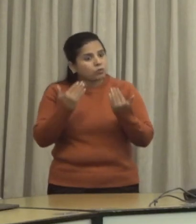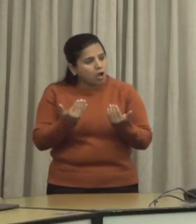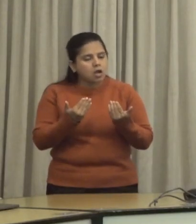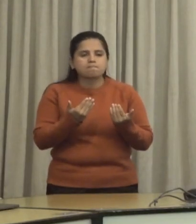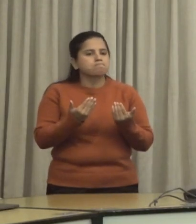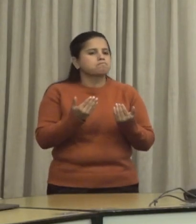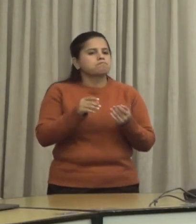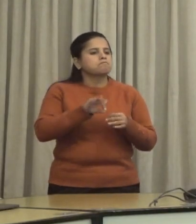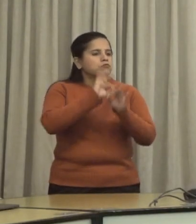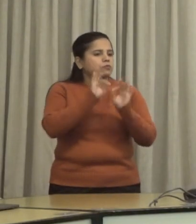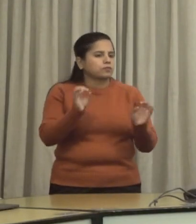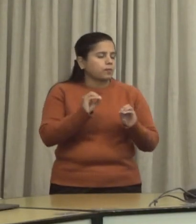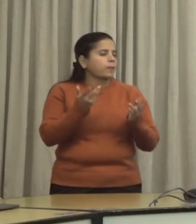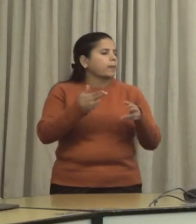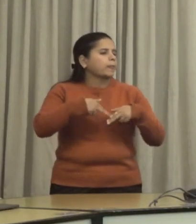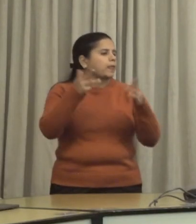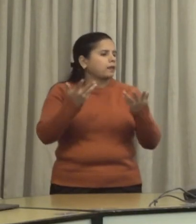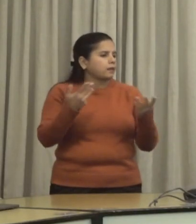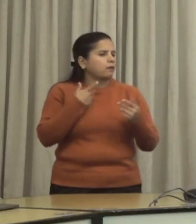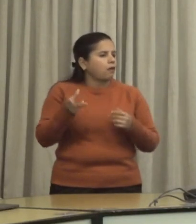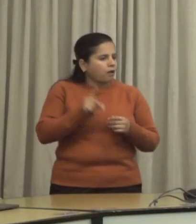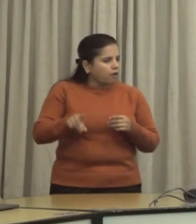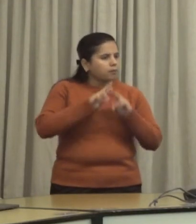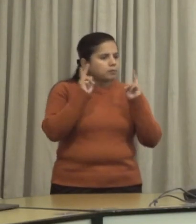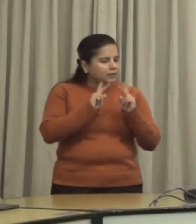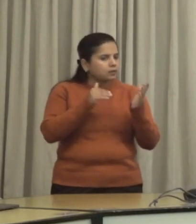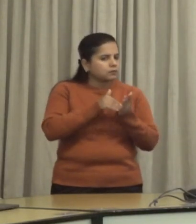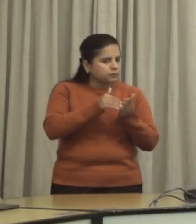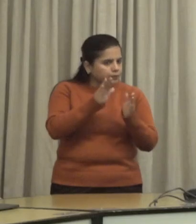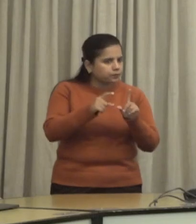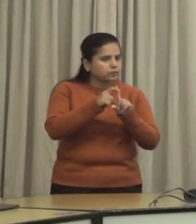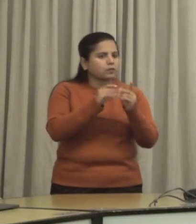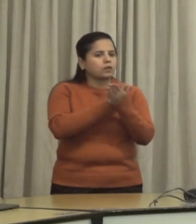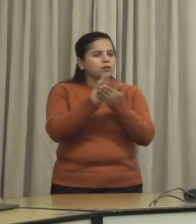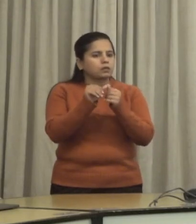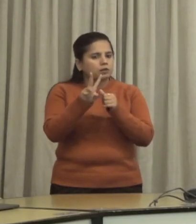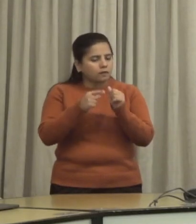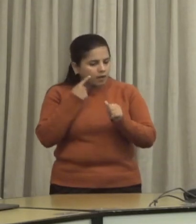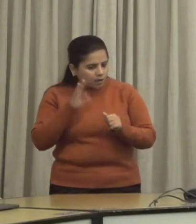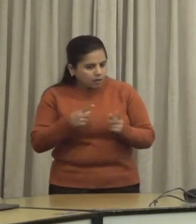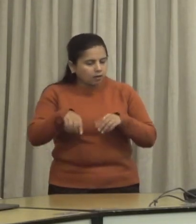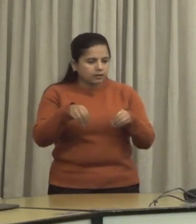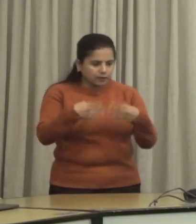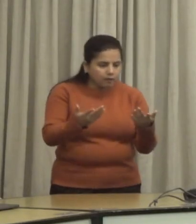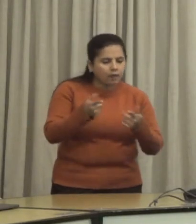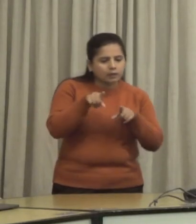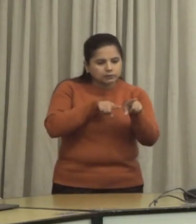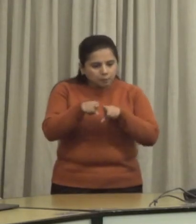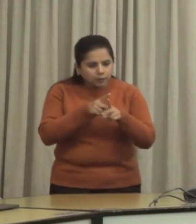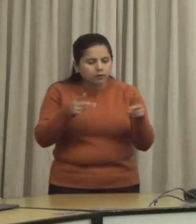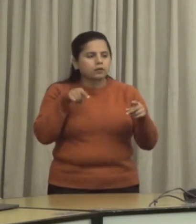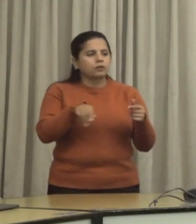finally, I think with repeated meetings, with Dhwani's presence and by talk, giving them examples, giving